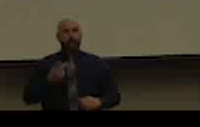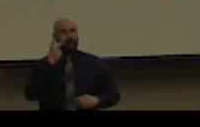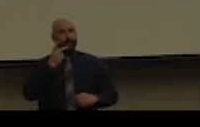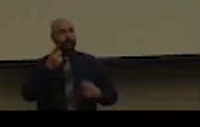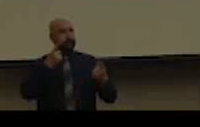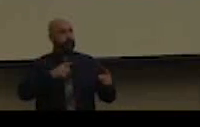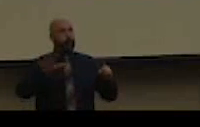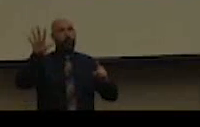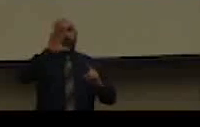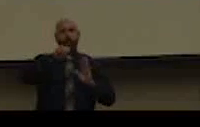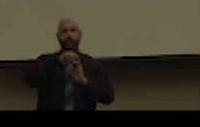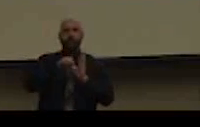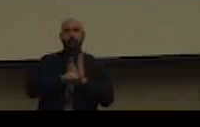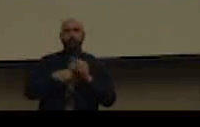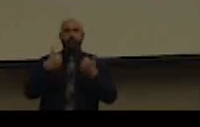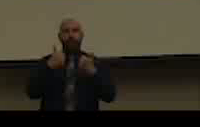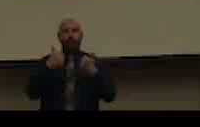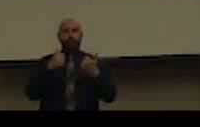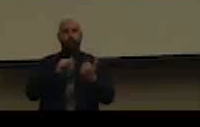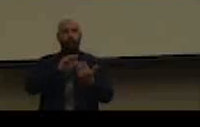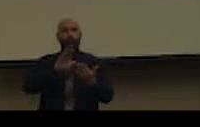challenges.